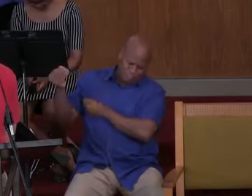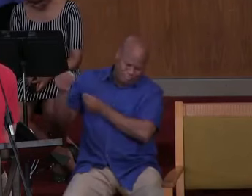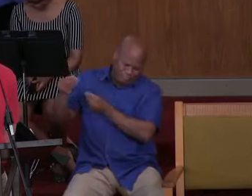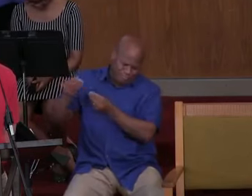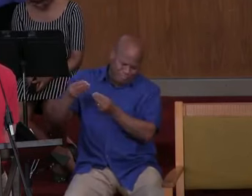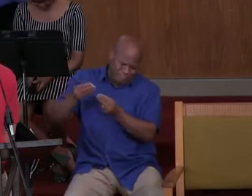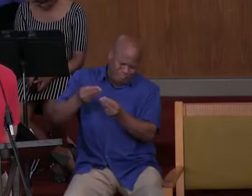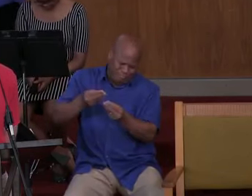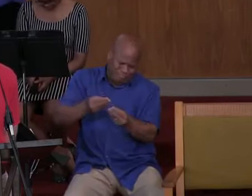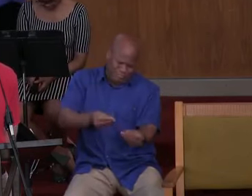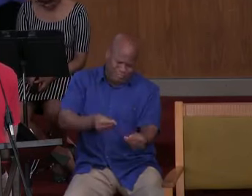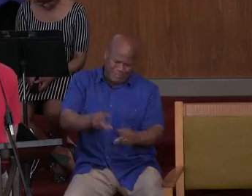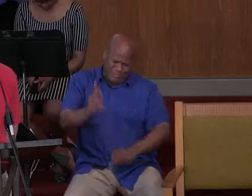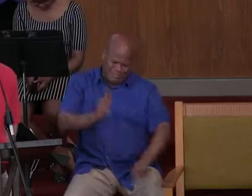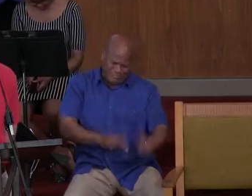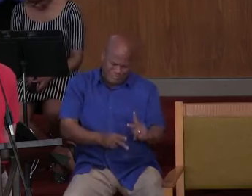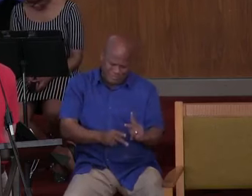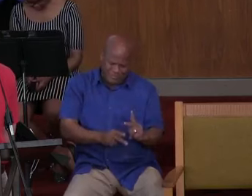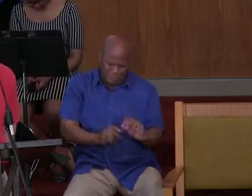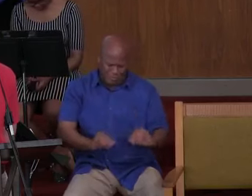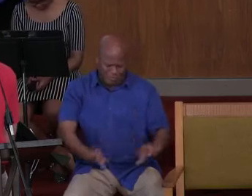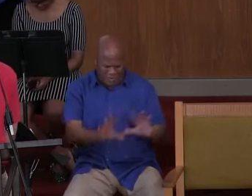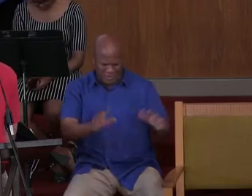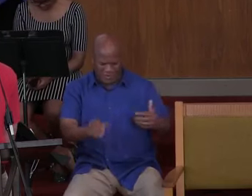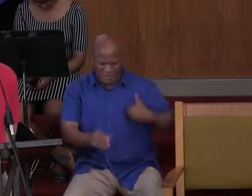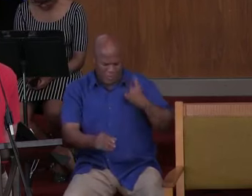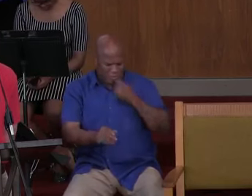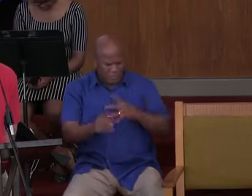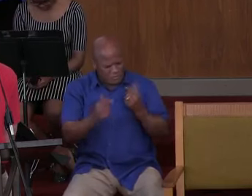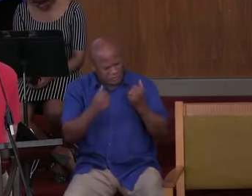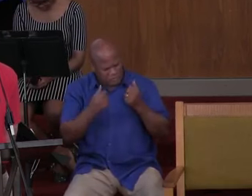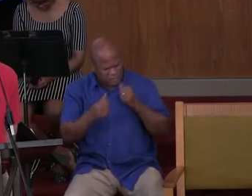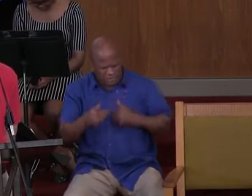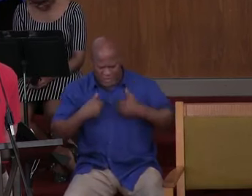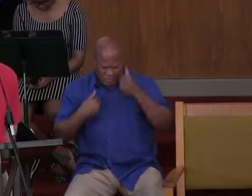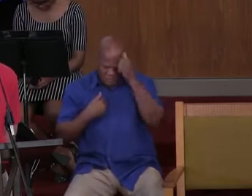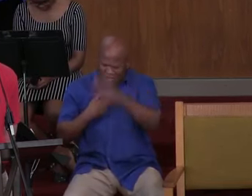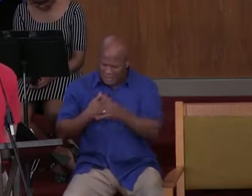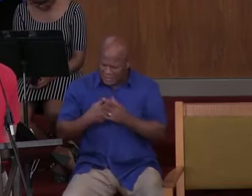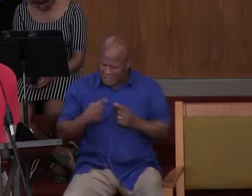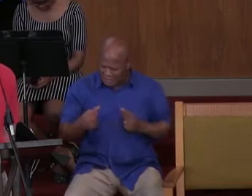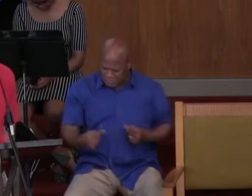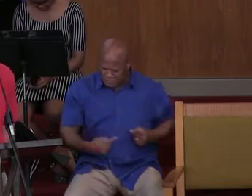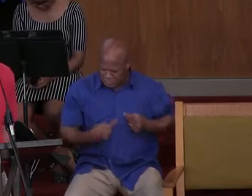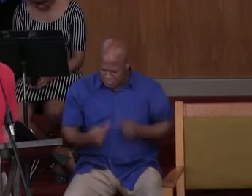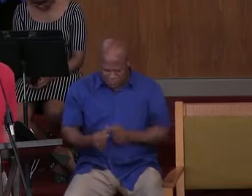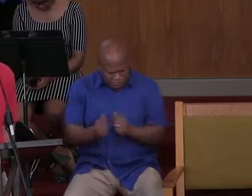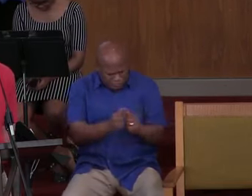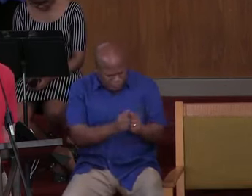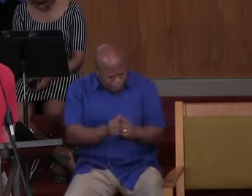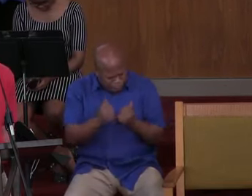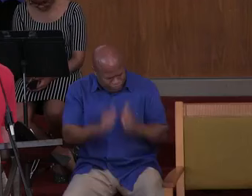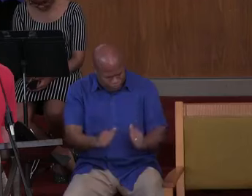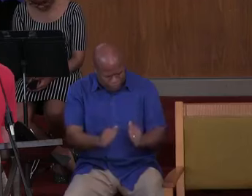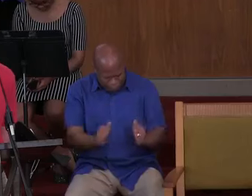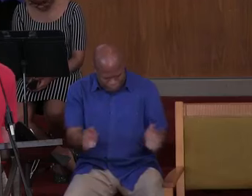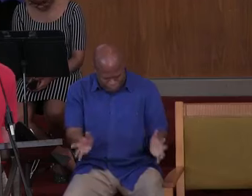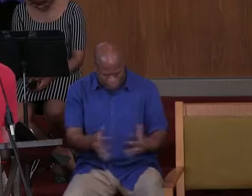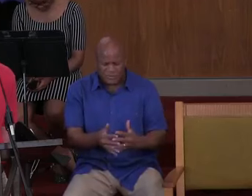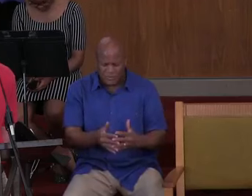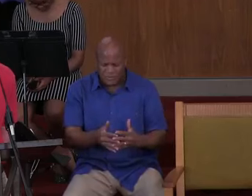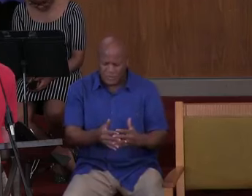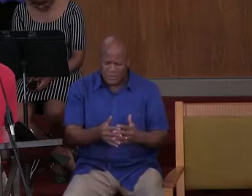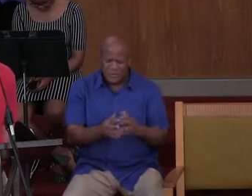miracles for these young ladies and young men that are together, Lord. We just pray